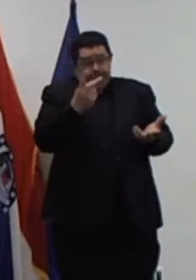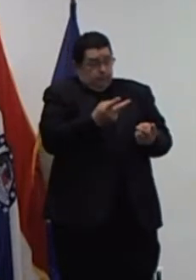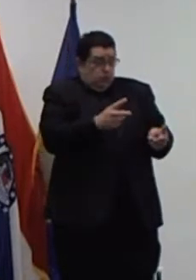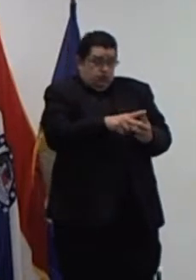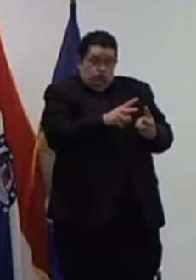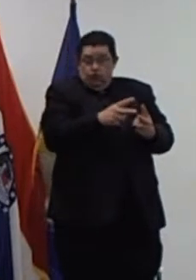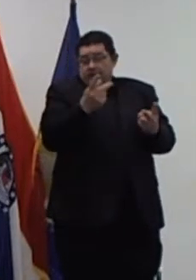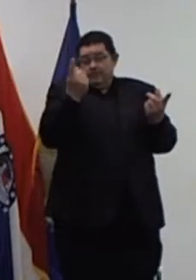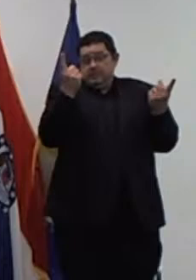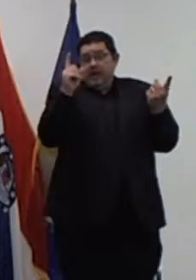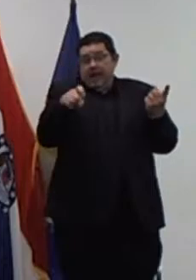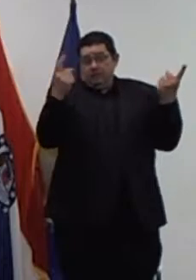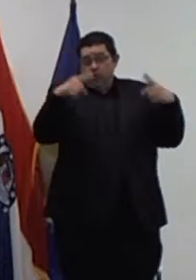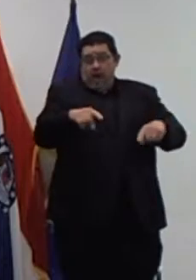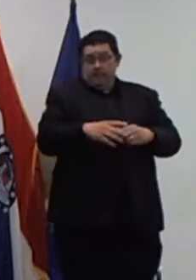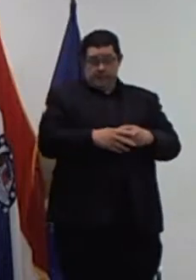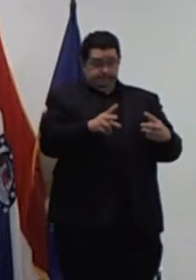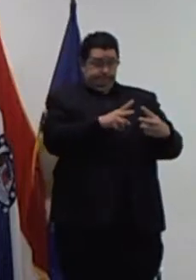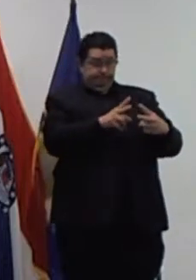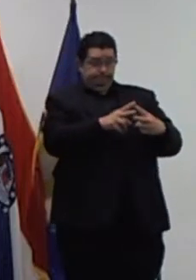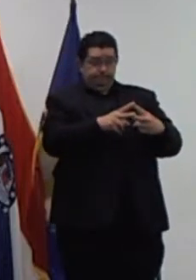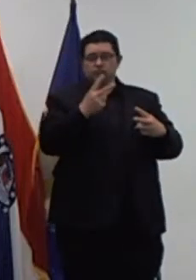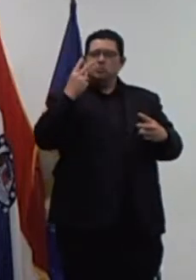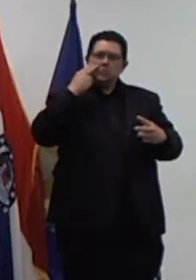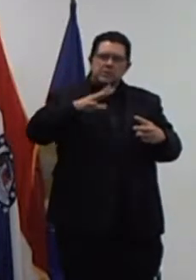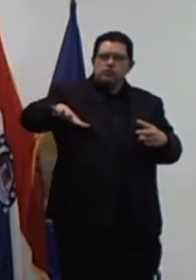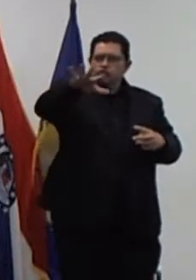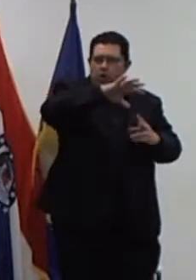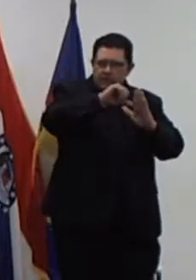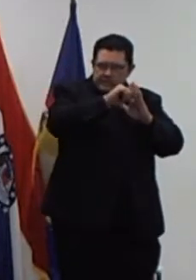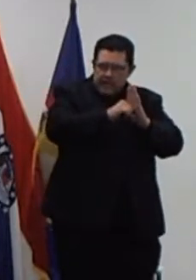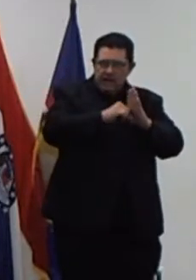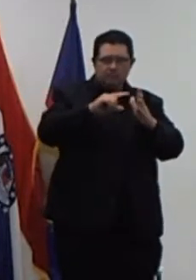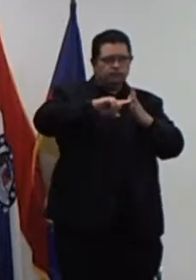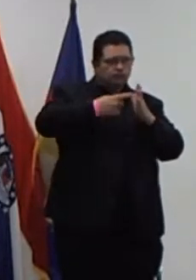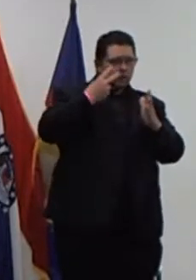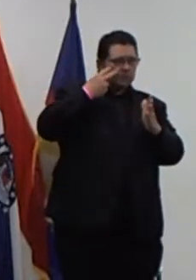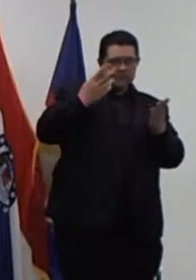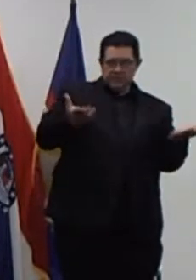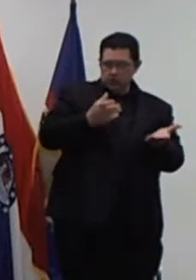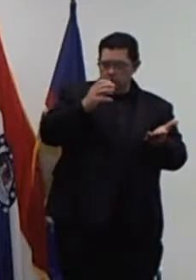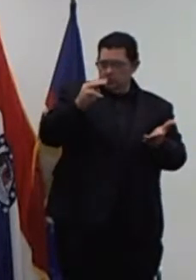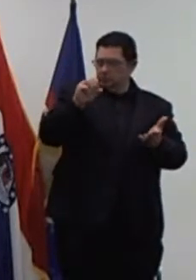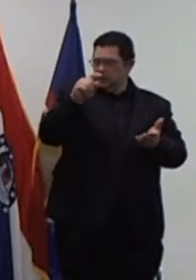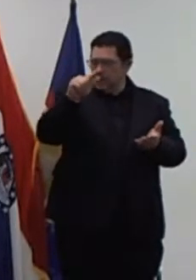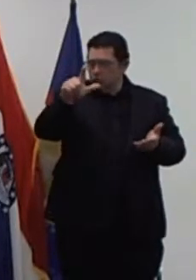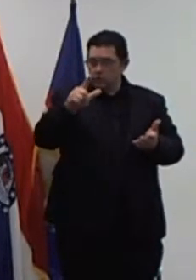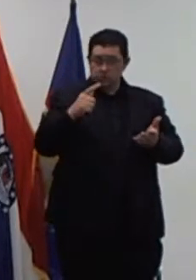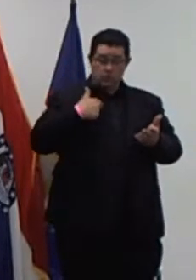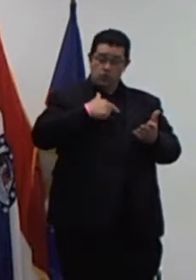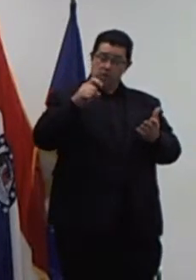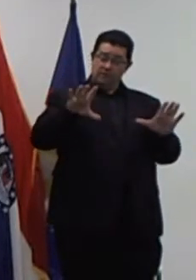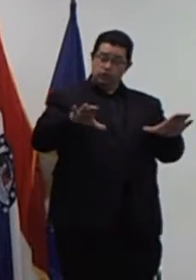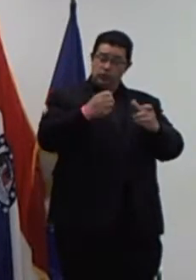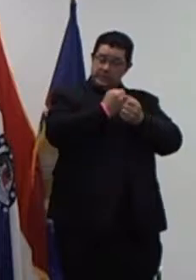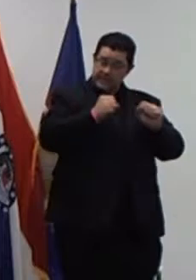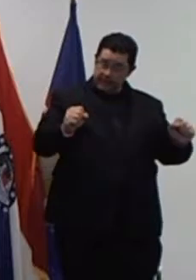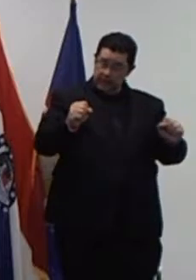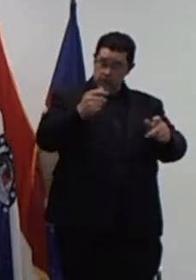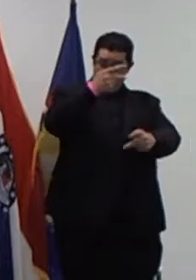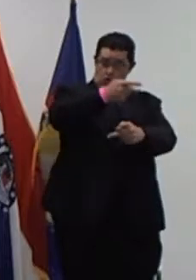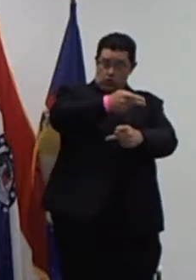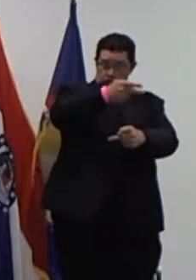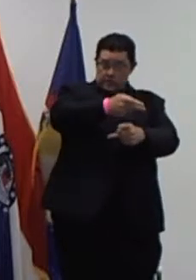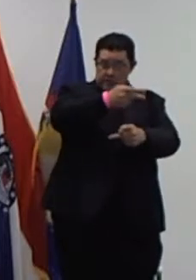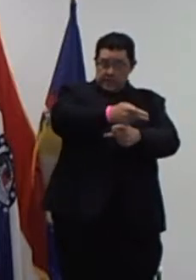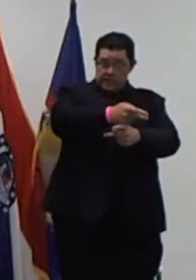happen. And you're seeing that now across the state. You're starting to see it here in this region of the state. But we got to do it safely, and we got to do it cautiously